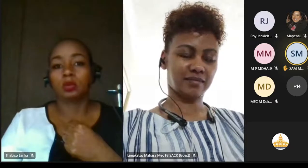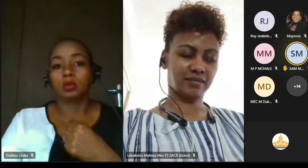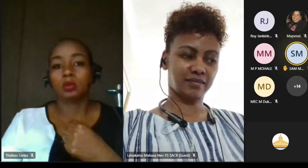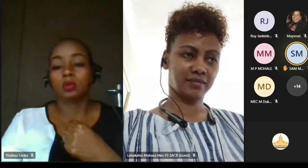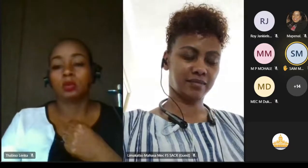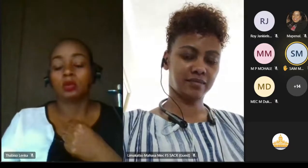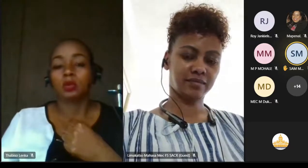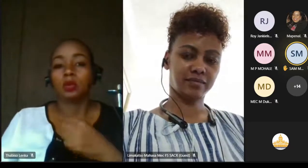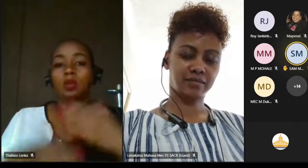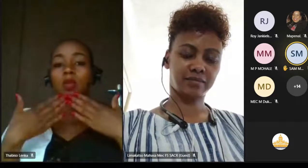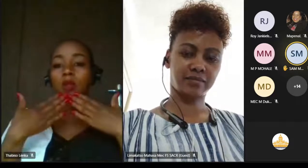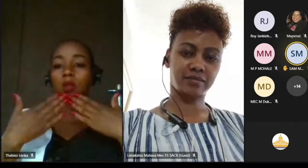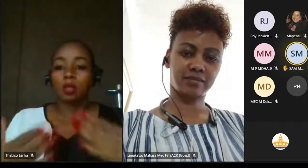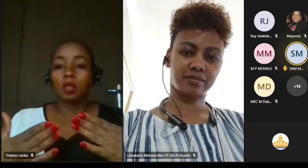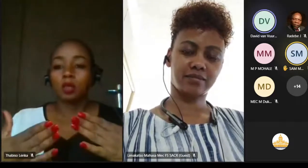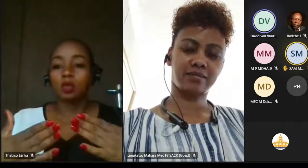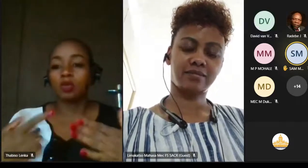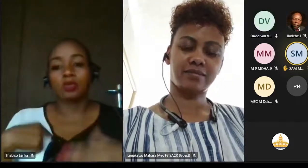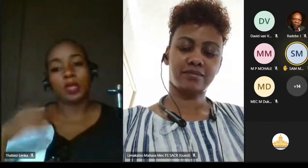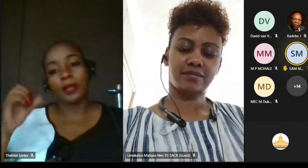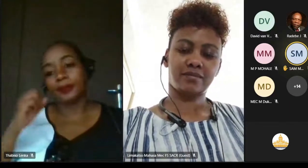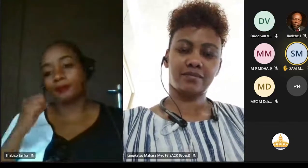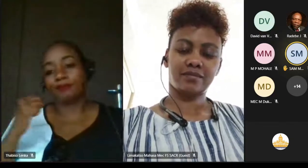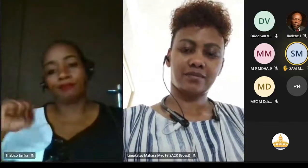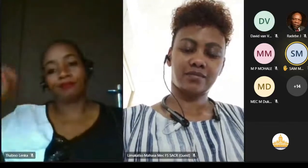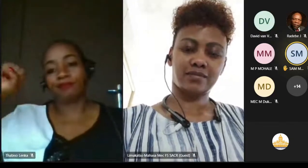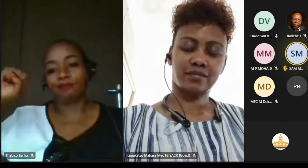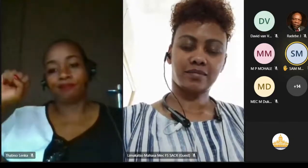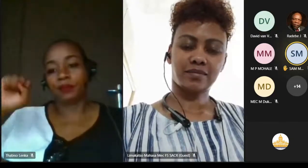Thank you, Speaker. I abstain.